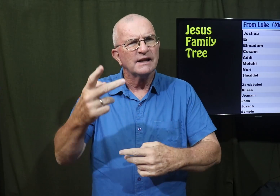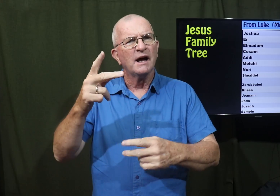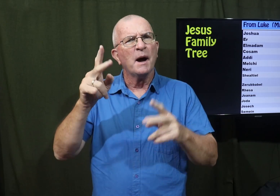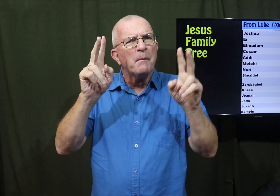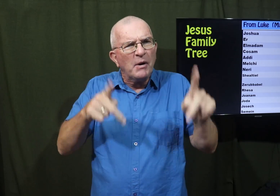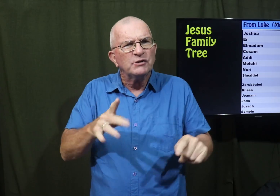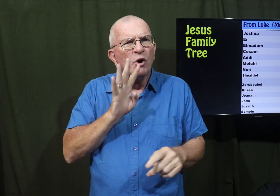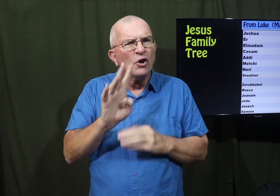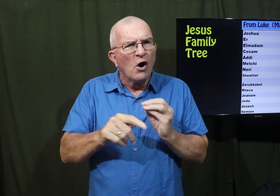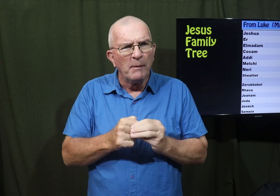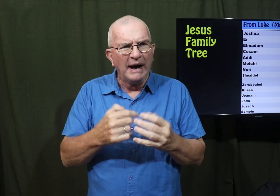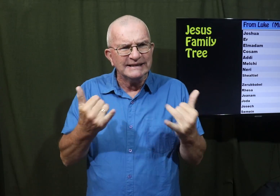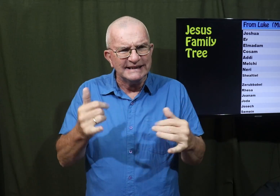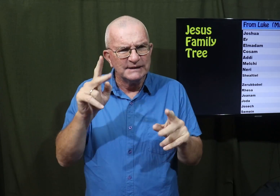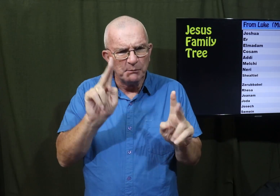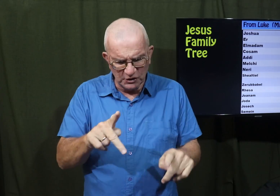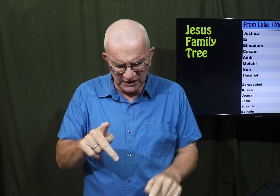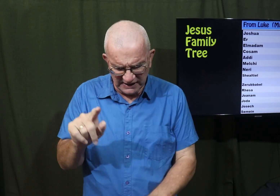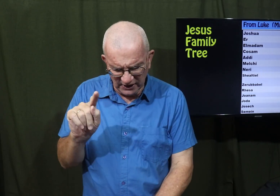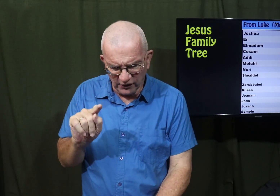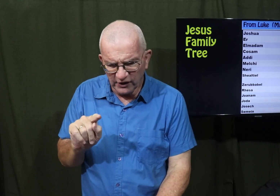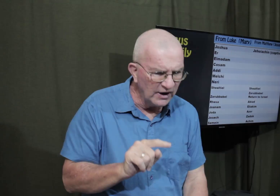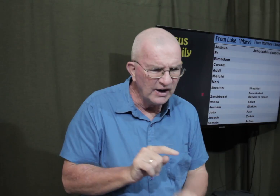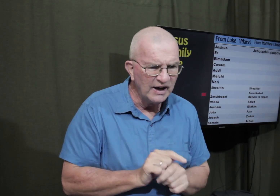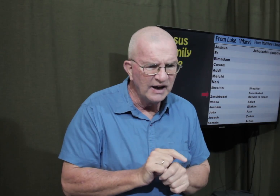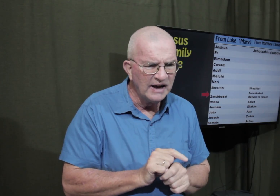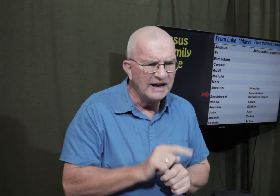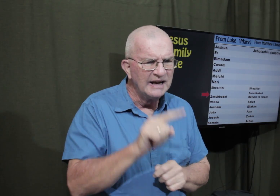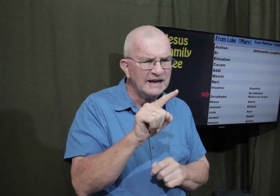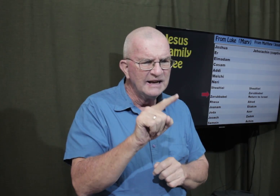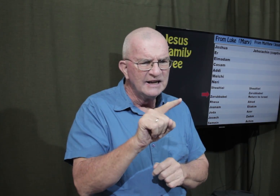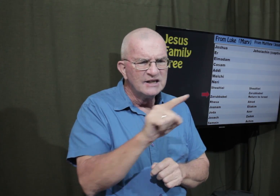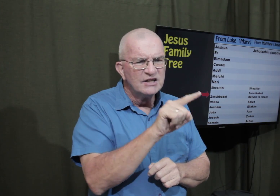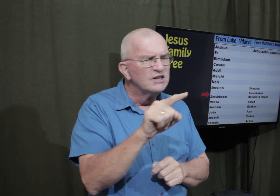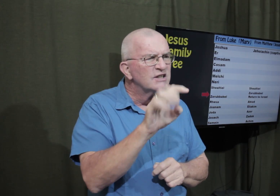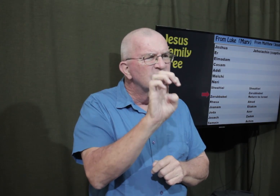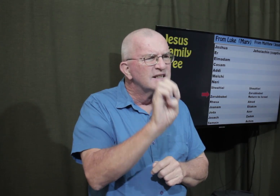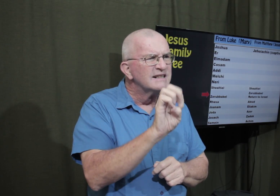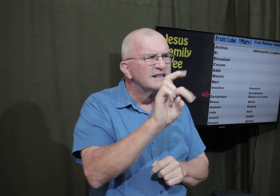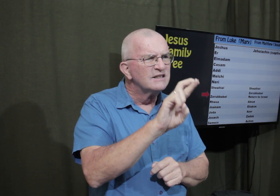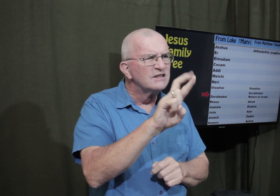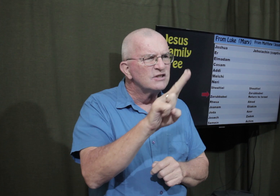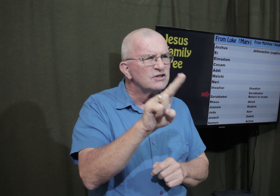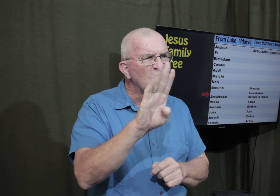Now the next person we want to talk about is Zerubbabel.